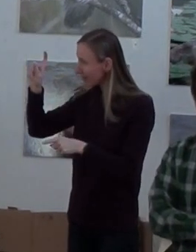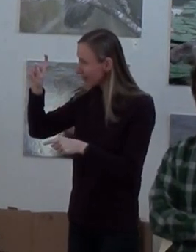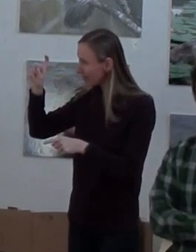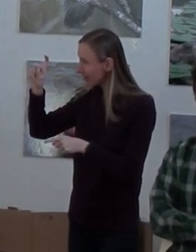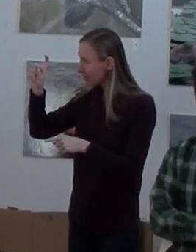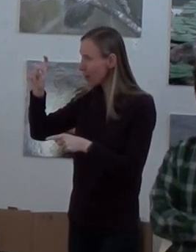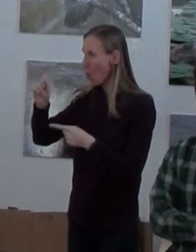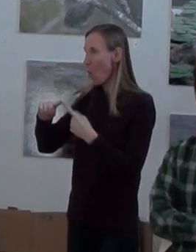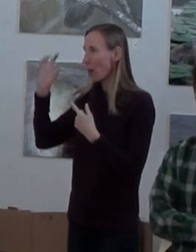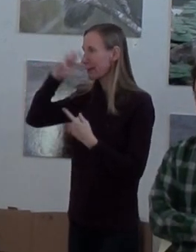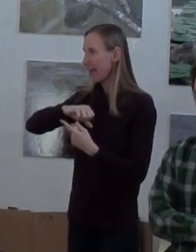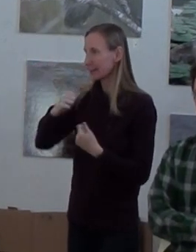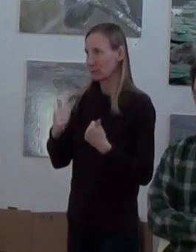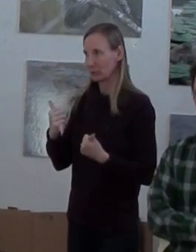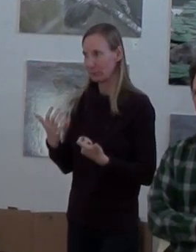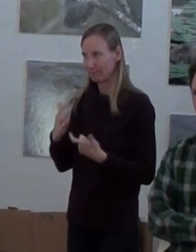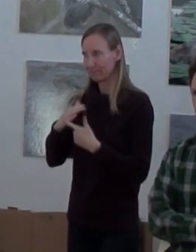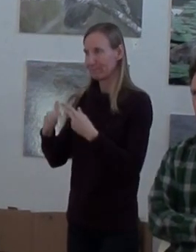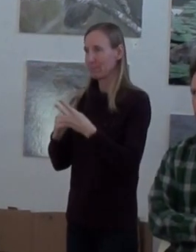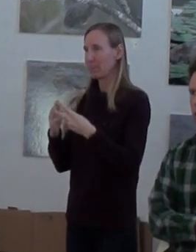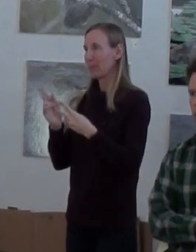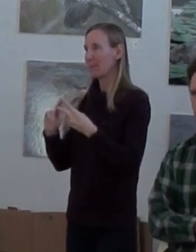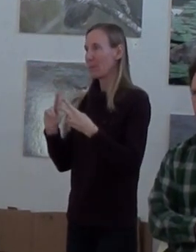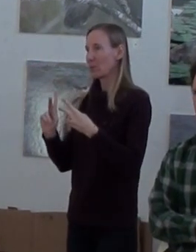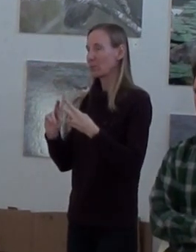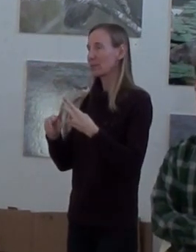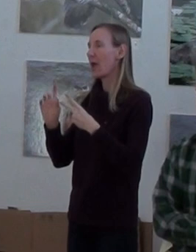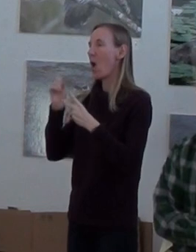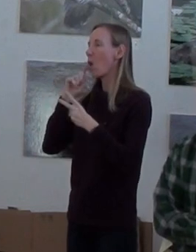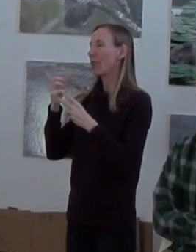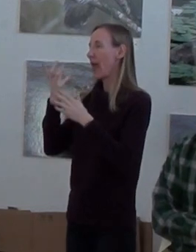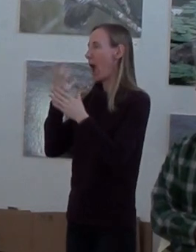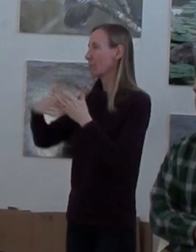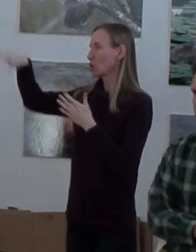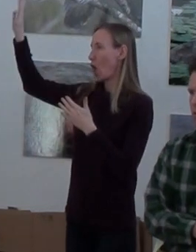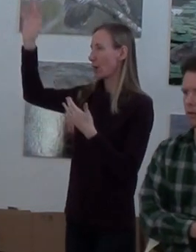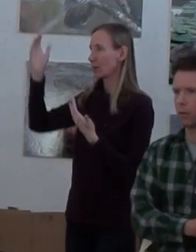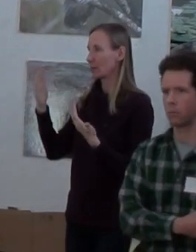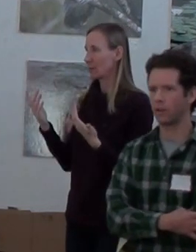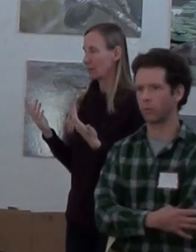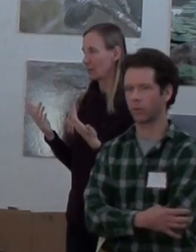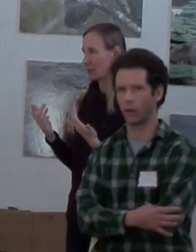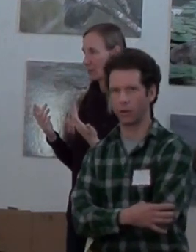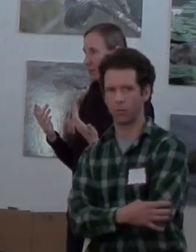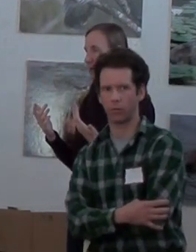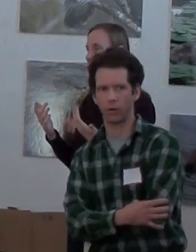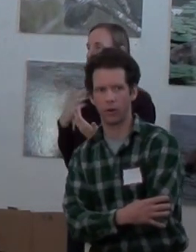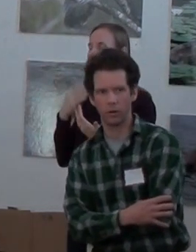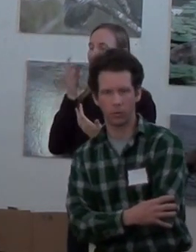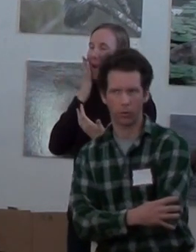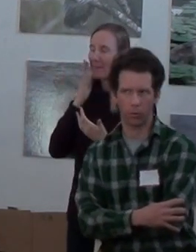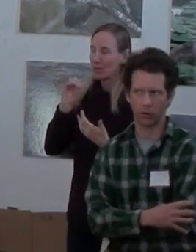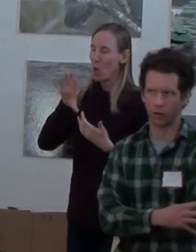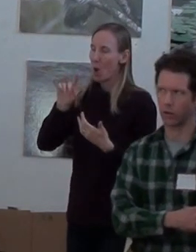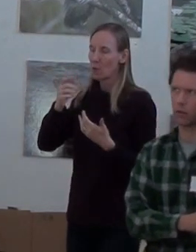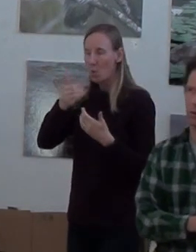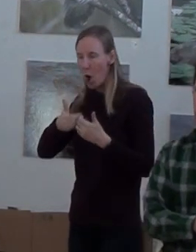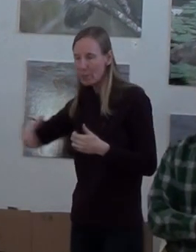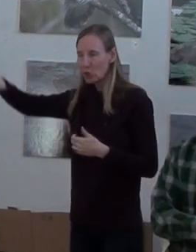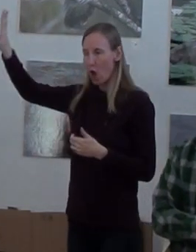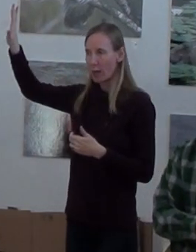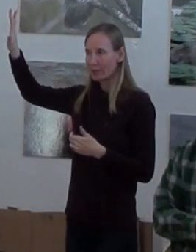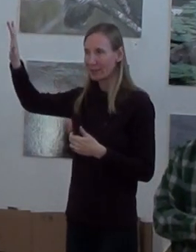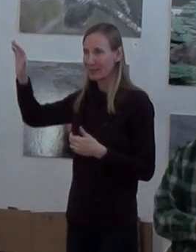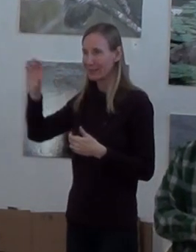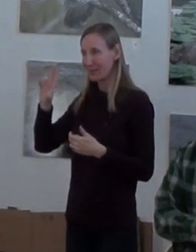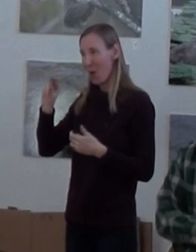them? Or, you know, another one is, you know, that they absconded and it's October, you know, that my bees absconded before winter. It's like, no, they